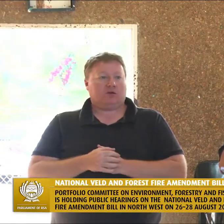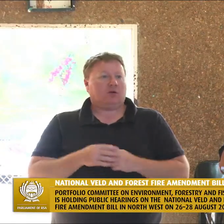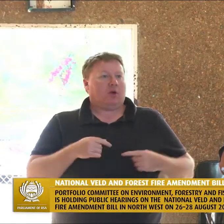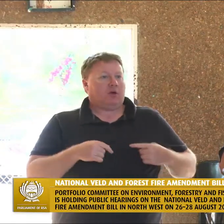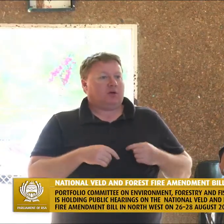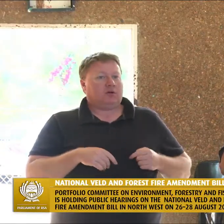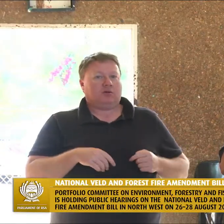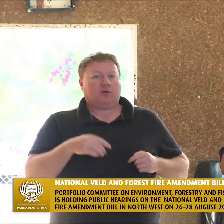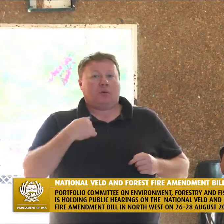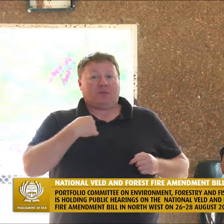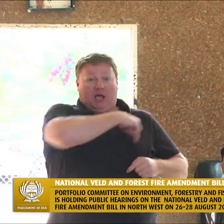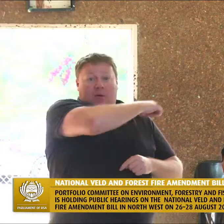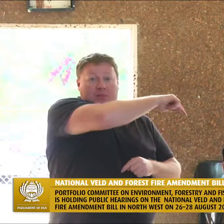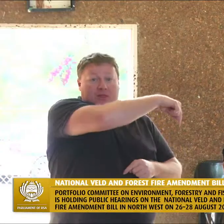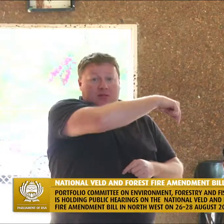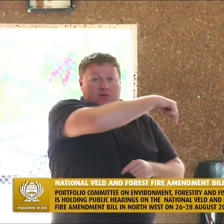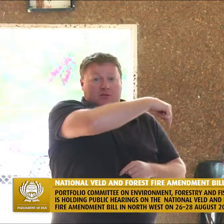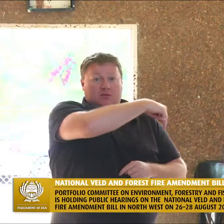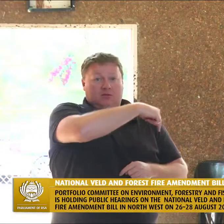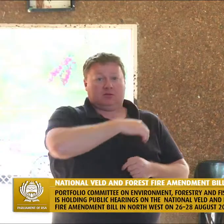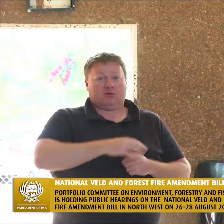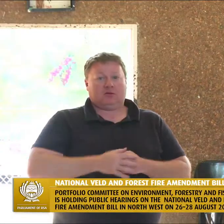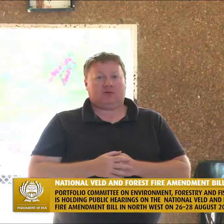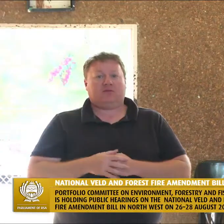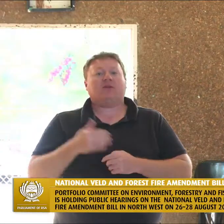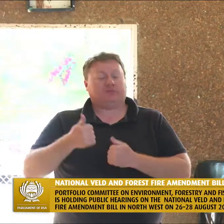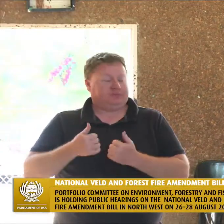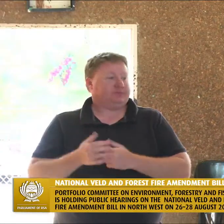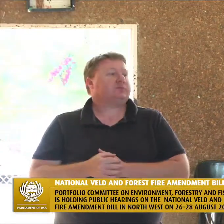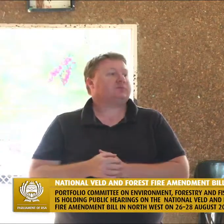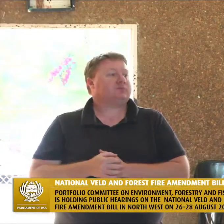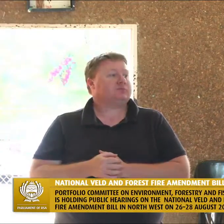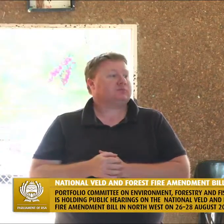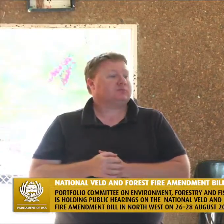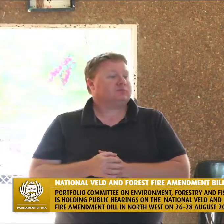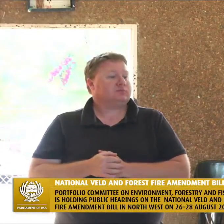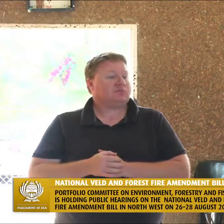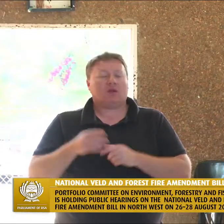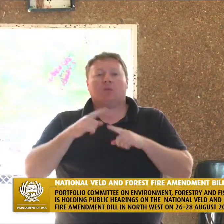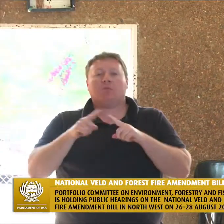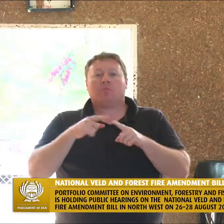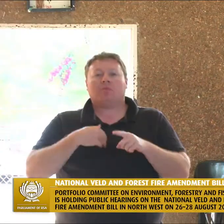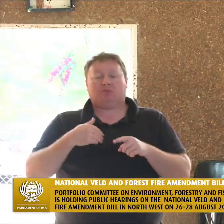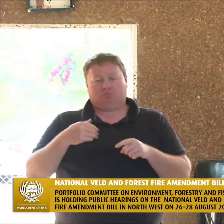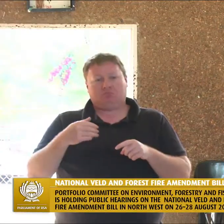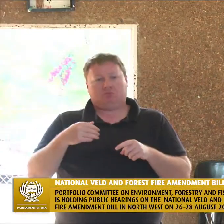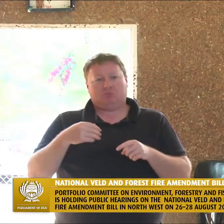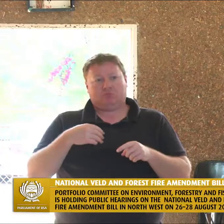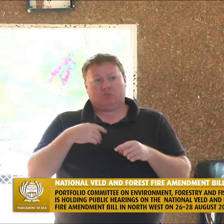has borne him now but having said that